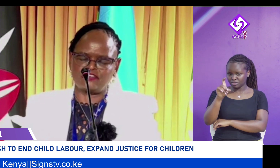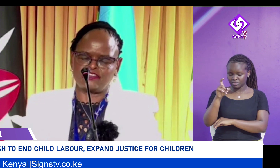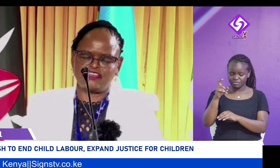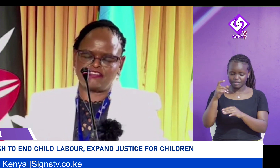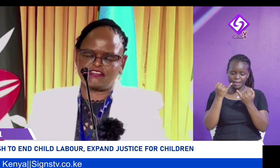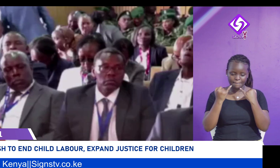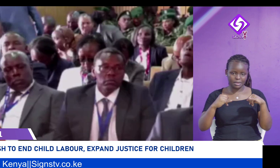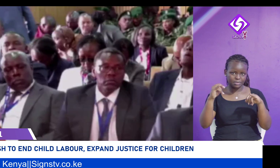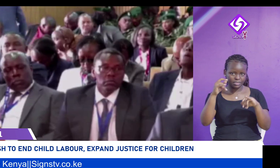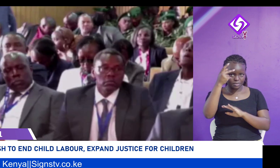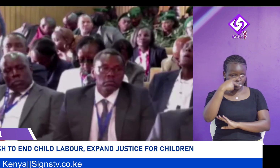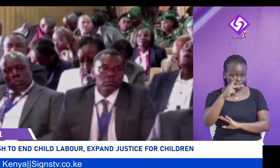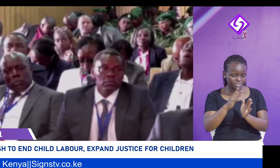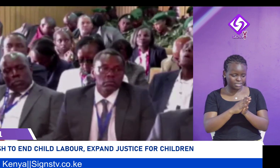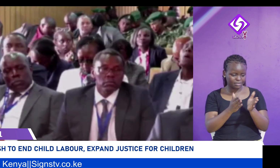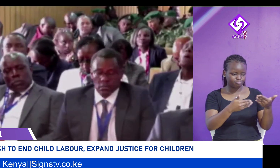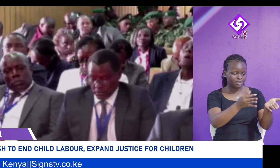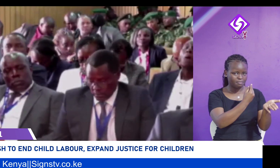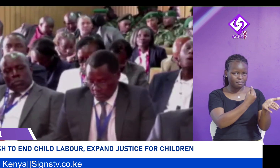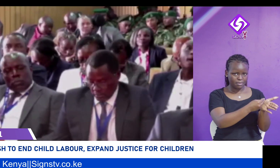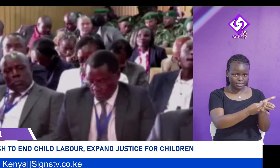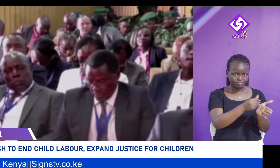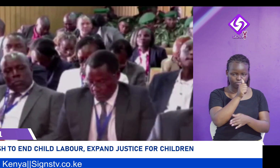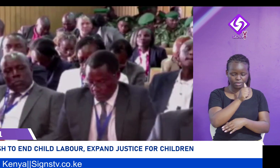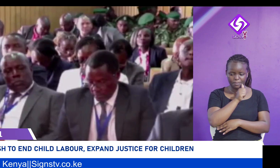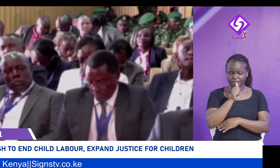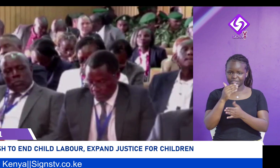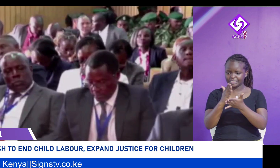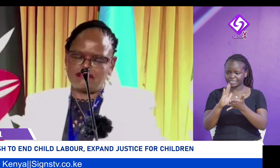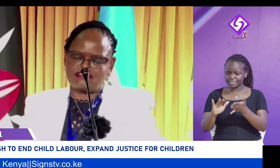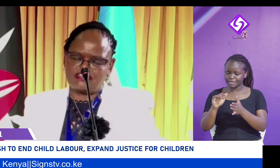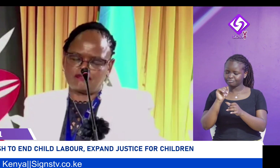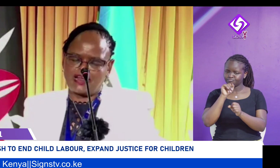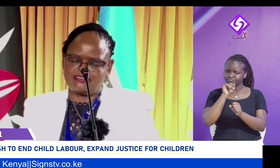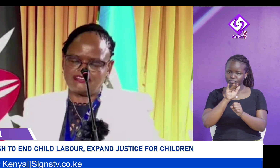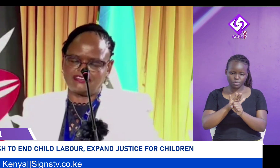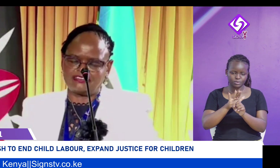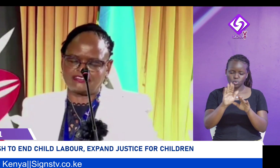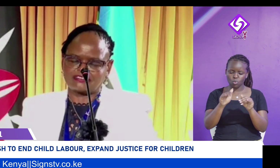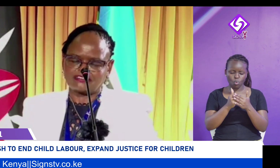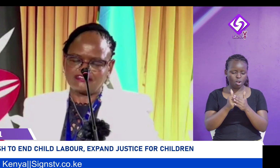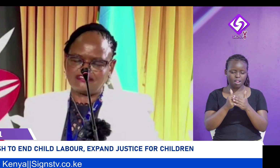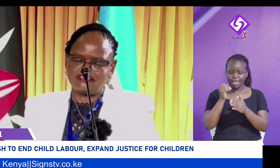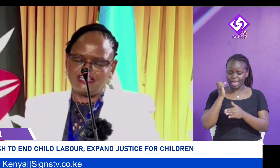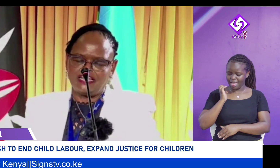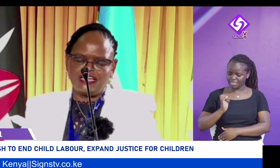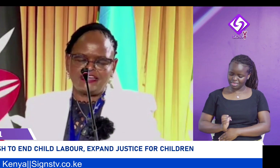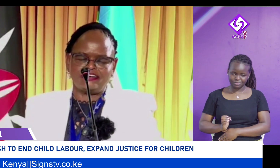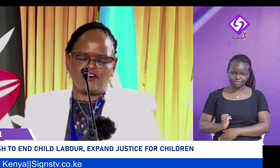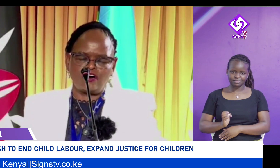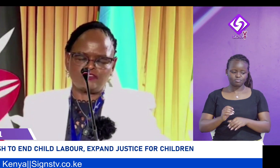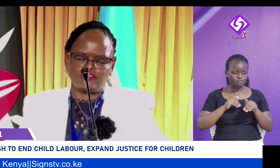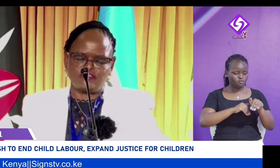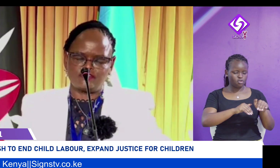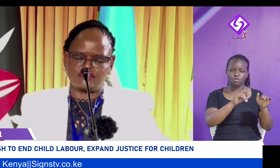allocate resources. It needs the private sector to commit to ethical business practices.